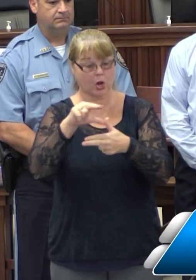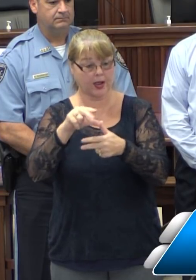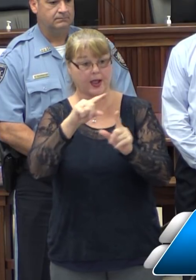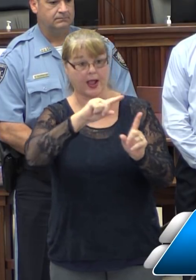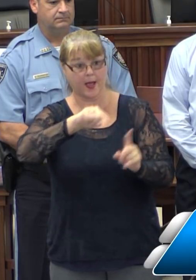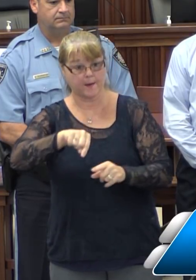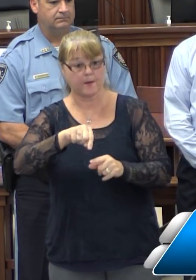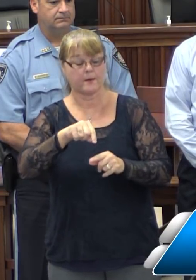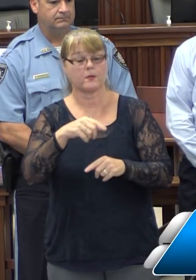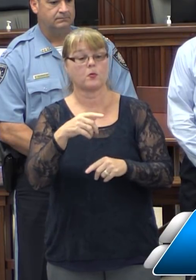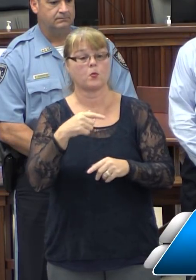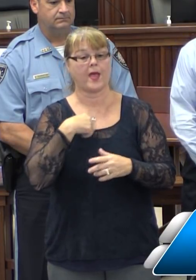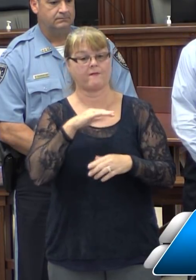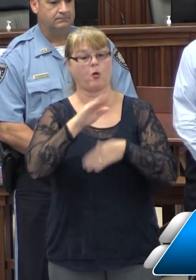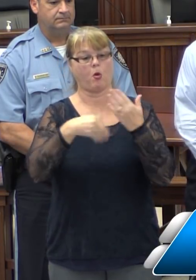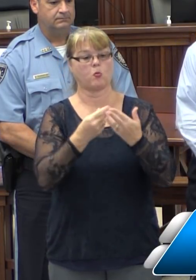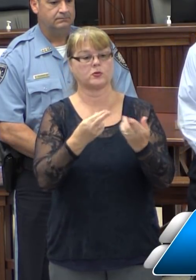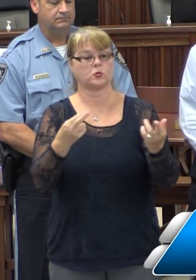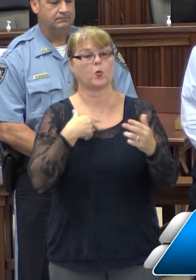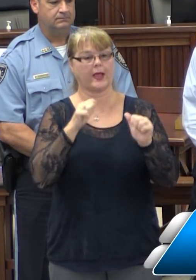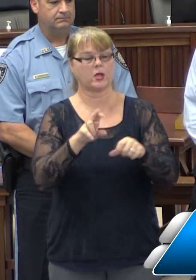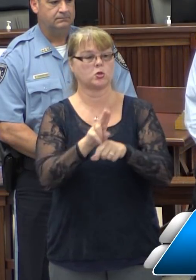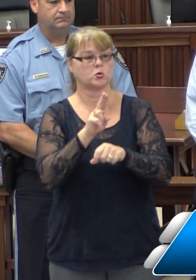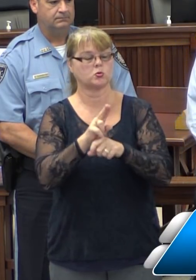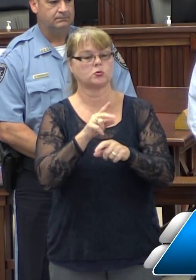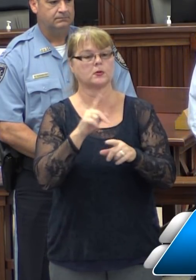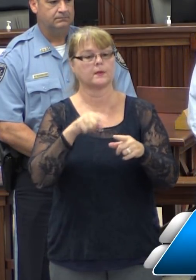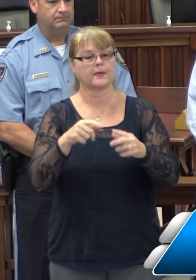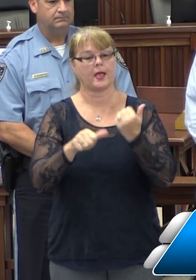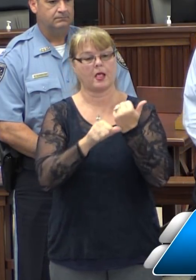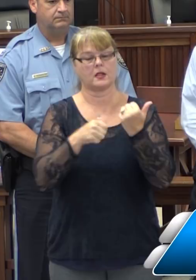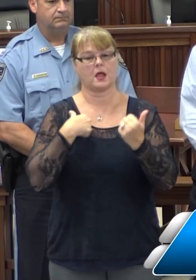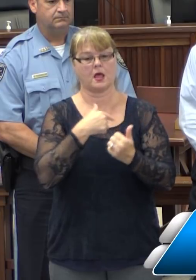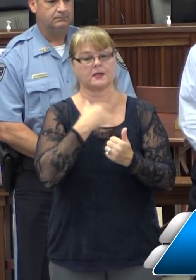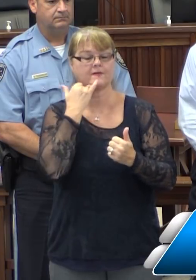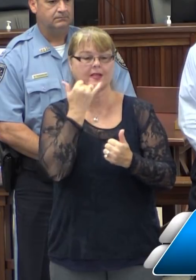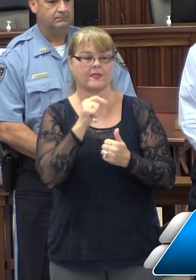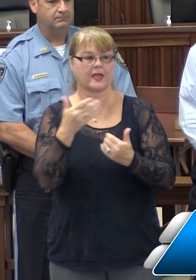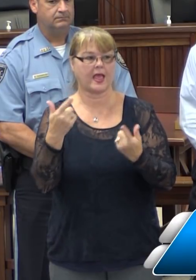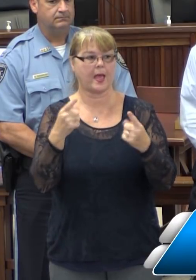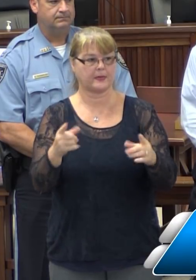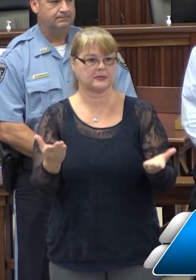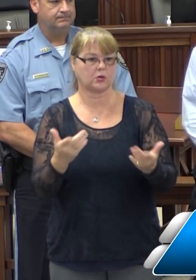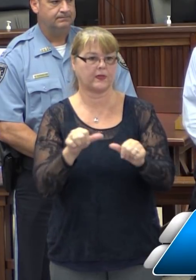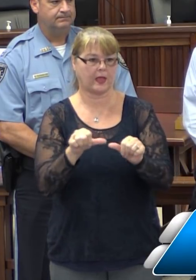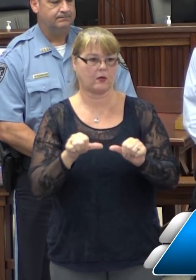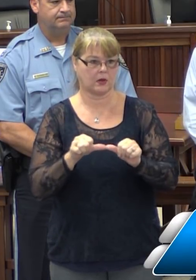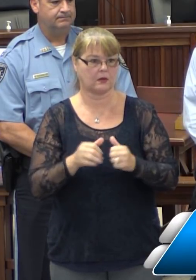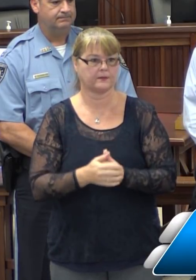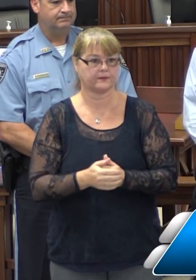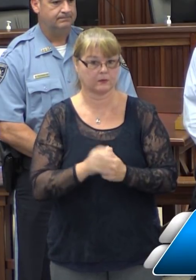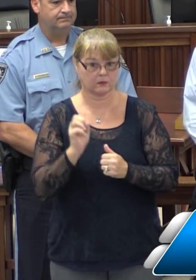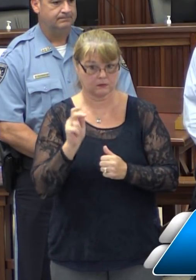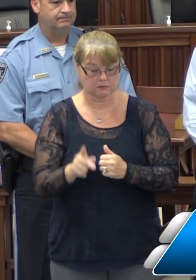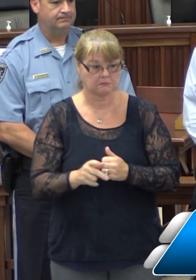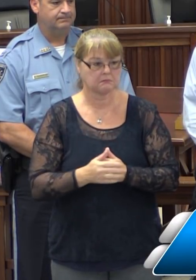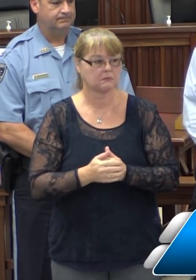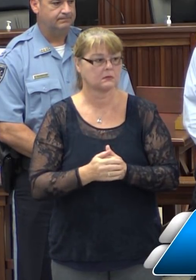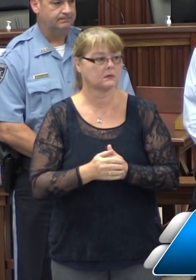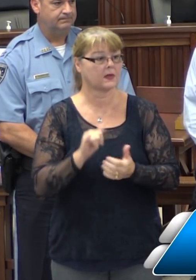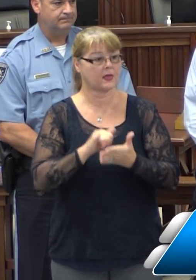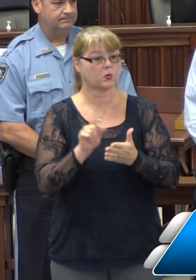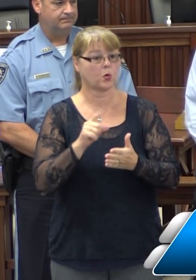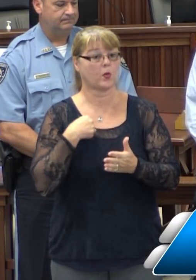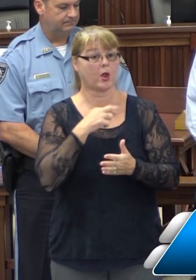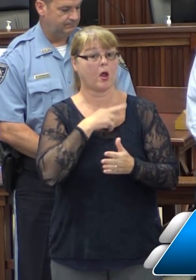of the state that we could utilize to come in and assist us with anything that happens here. All right? So that's